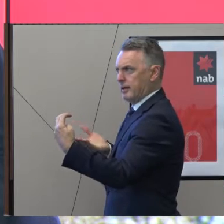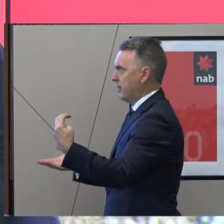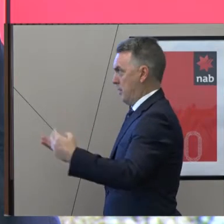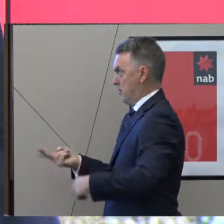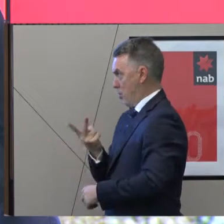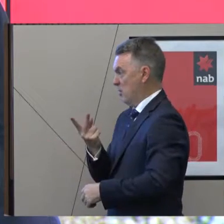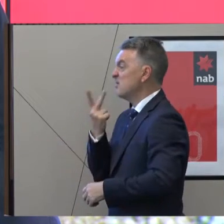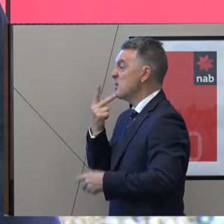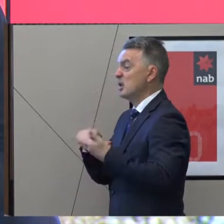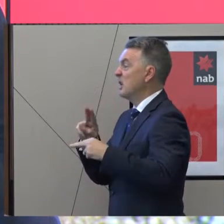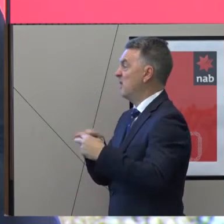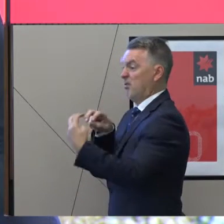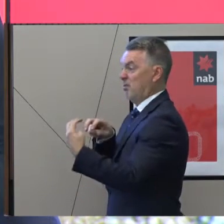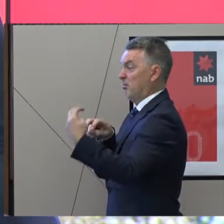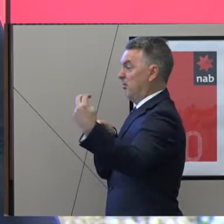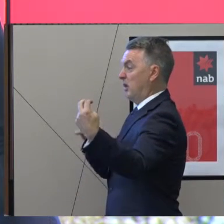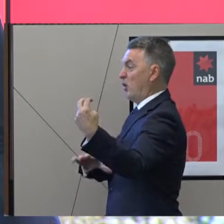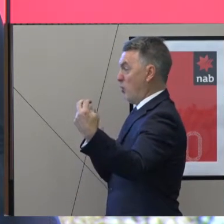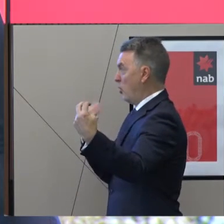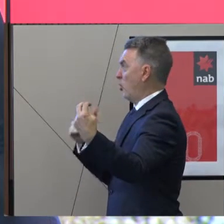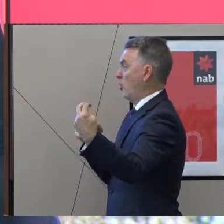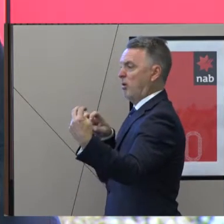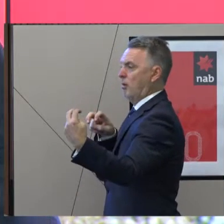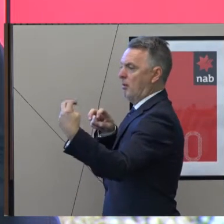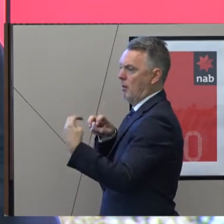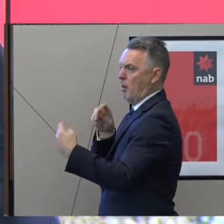if one party doesn't want to come to the table or isn't there genuinely,